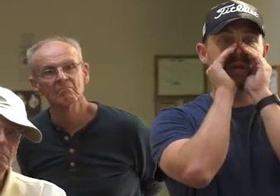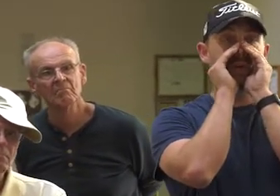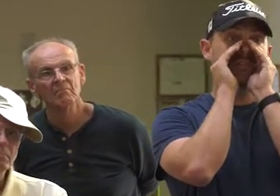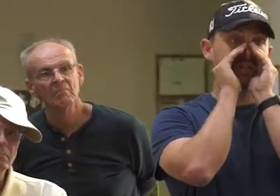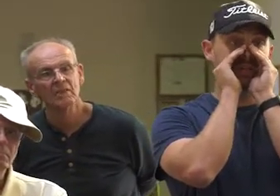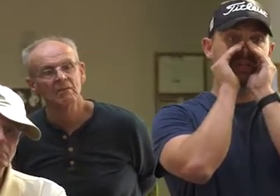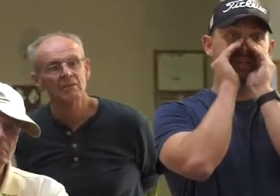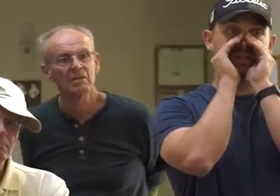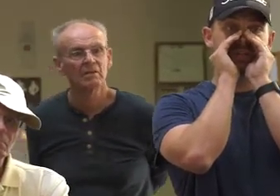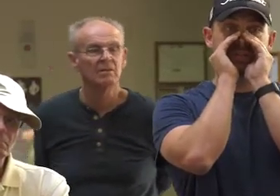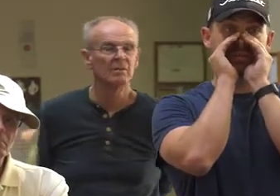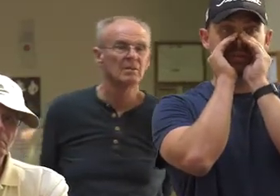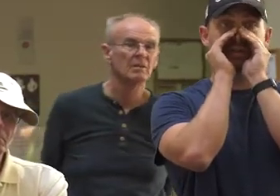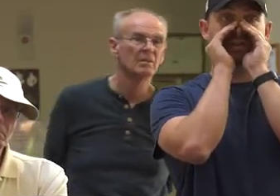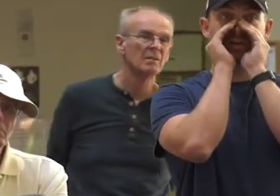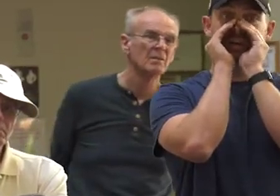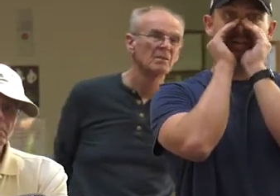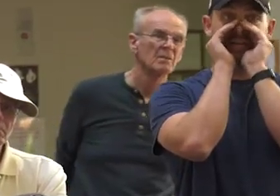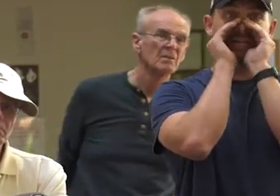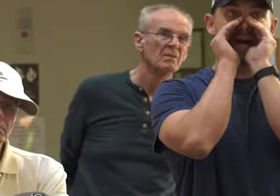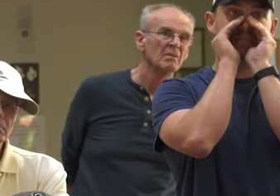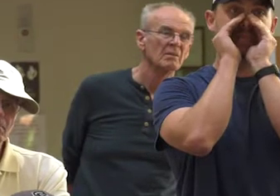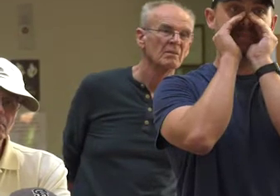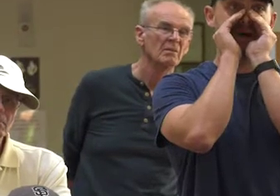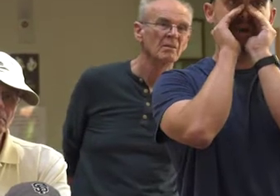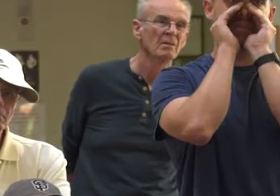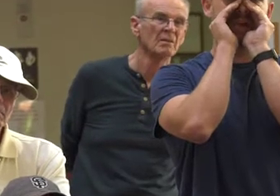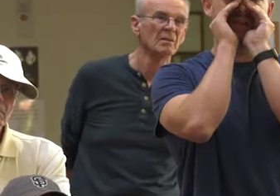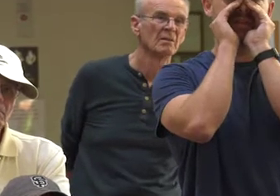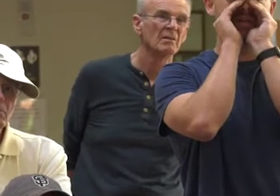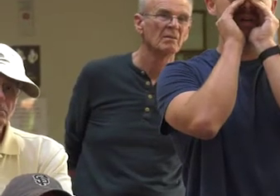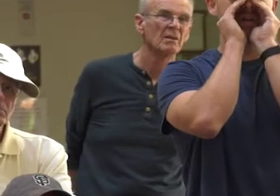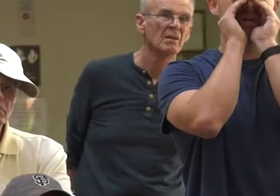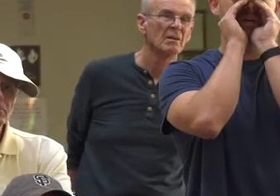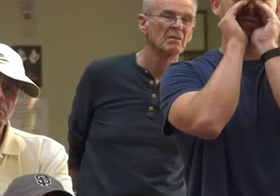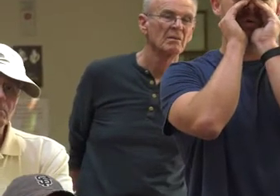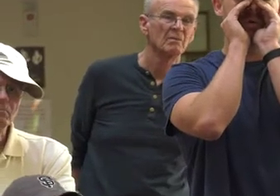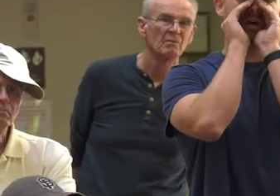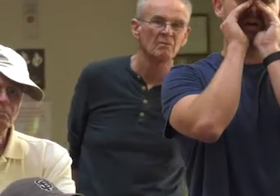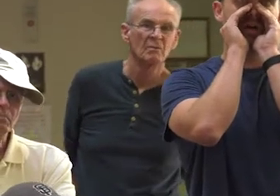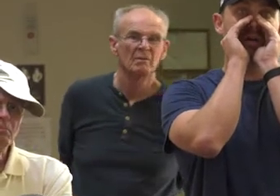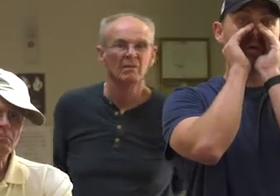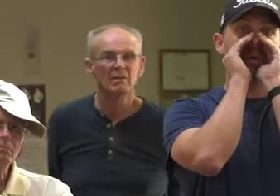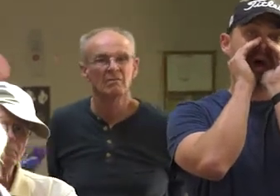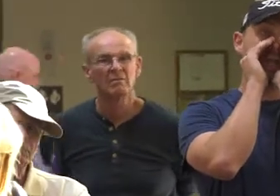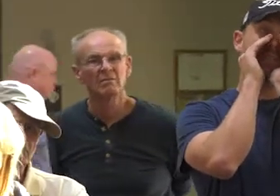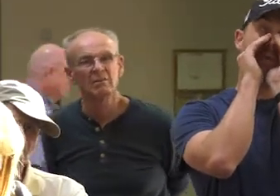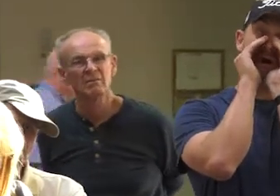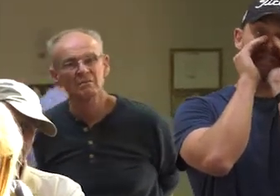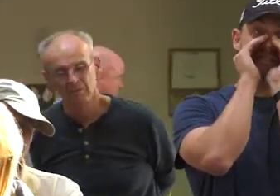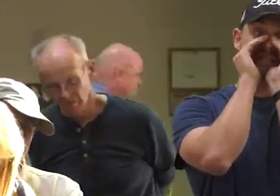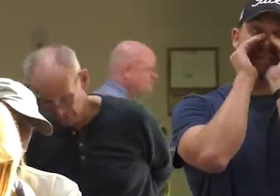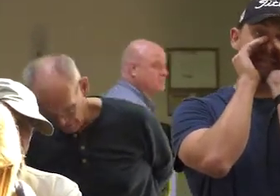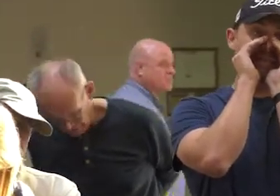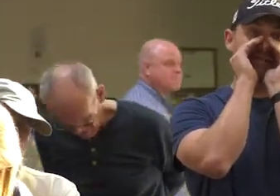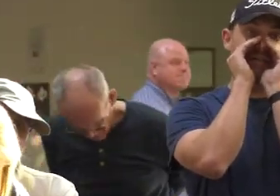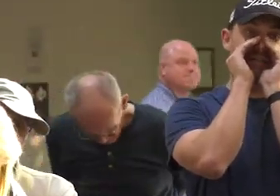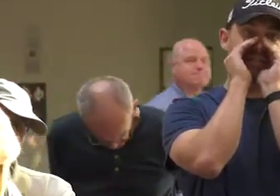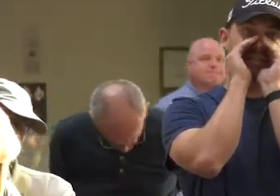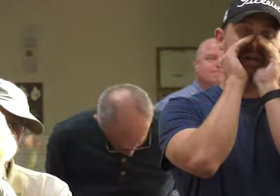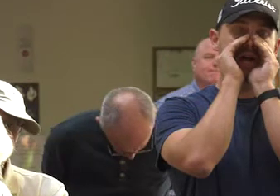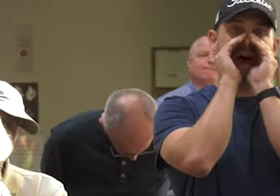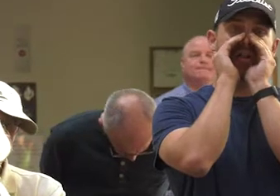foundations or wait for their adjusters who are very slow in getting back to us about whether or not they're going to require us or want us to keep